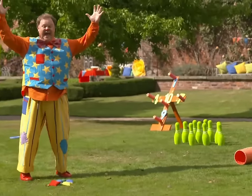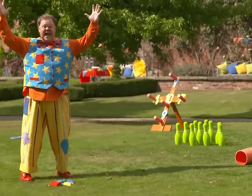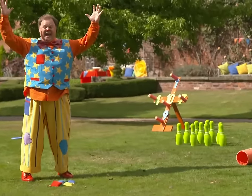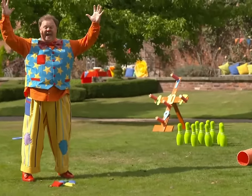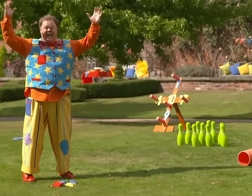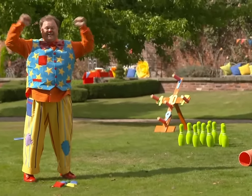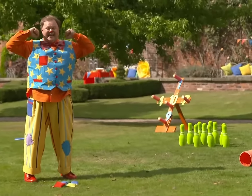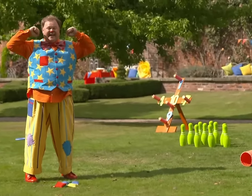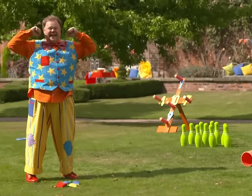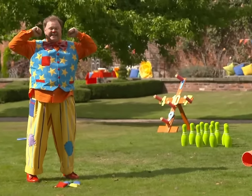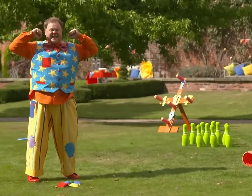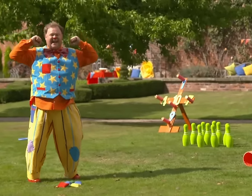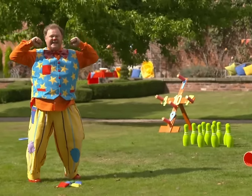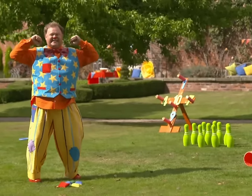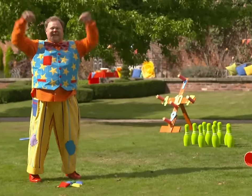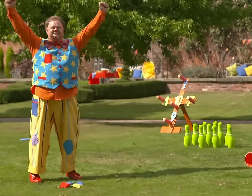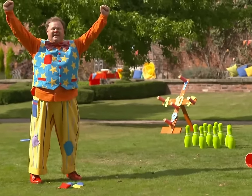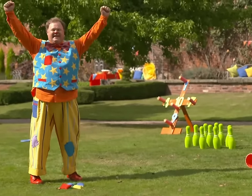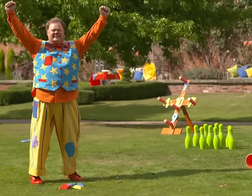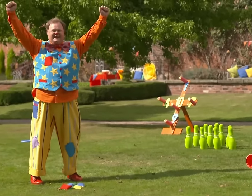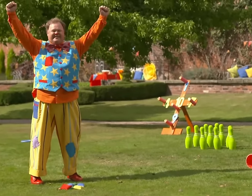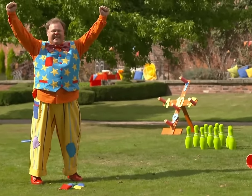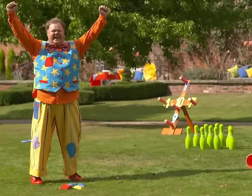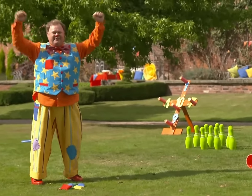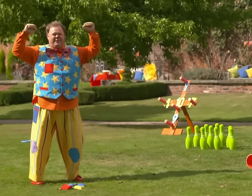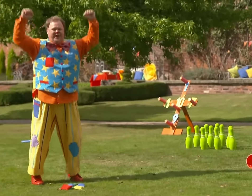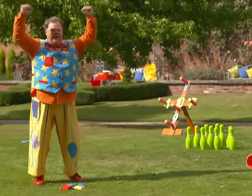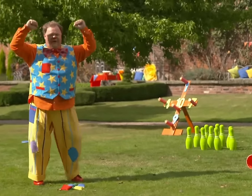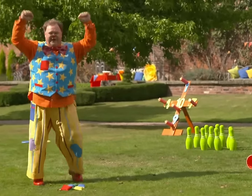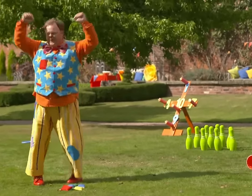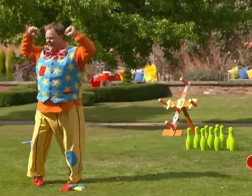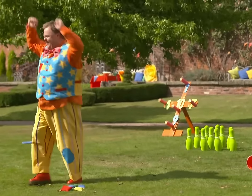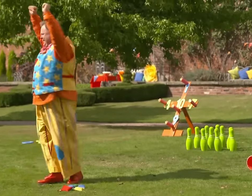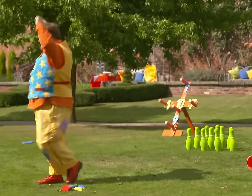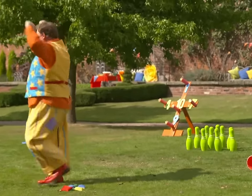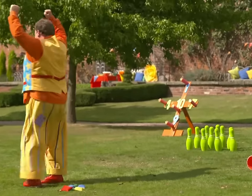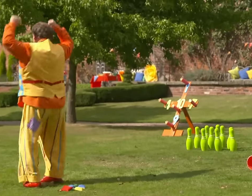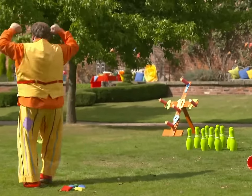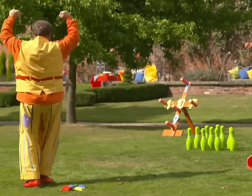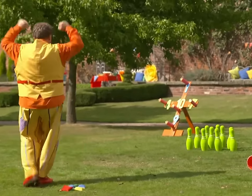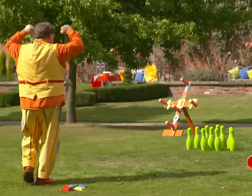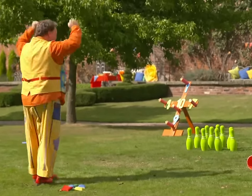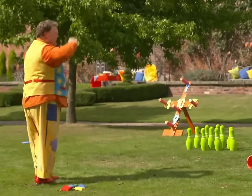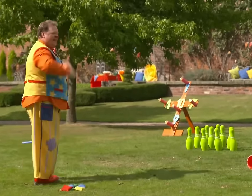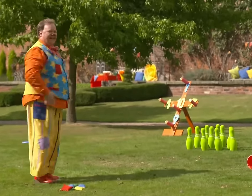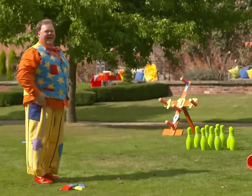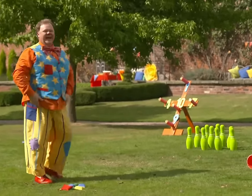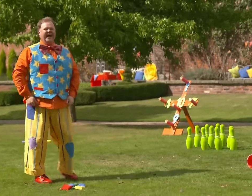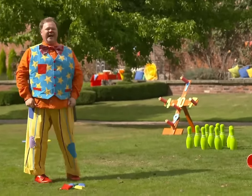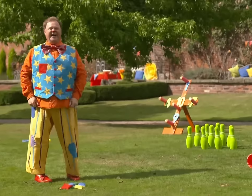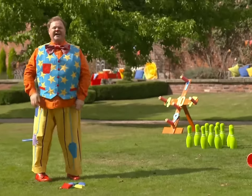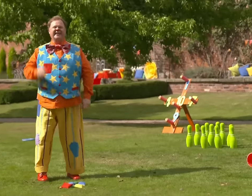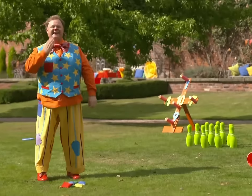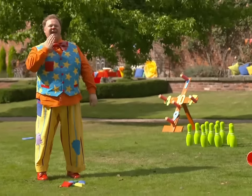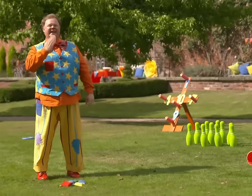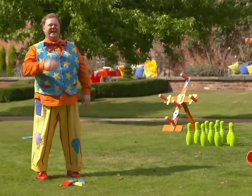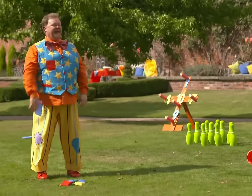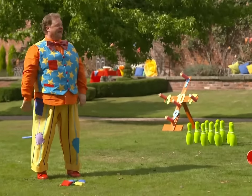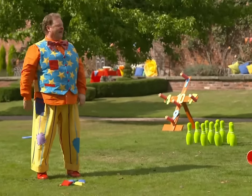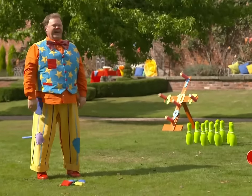Yay, I did it. I did believe in myself. Woohoo! Well done, Mr. Tumble. Oh, thank you.